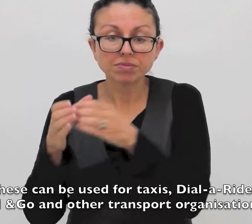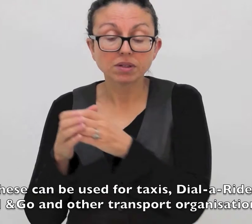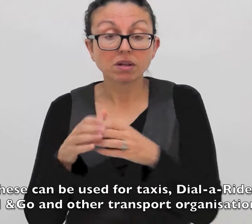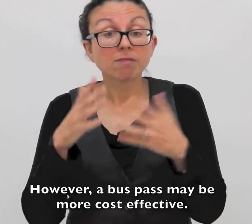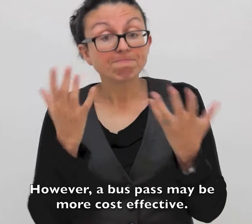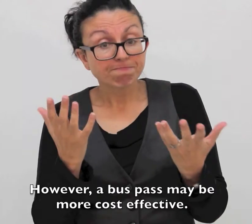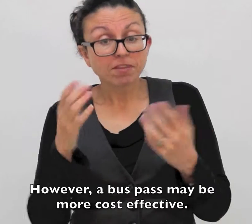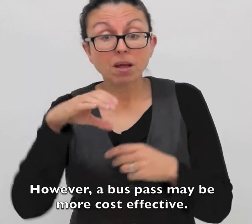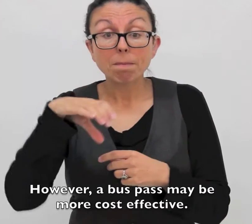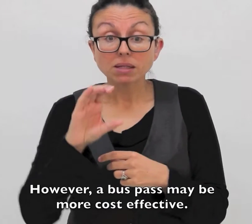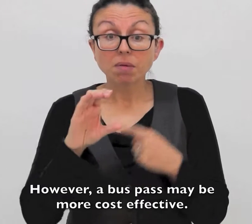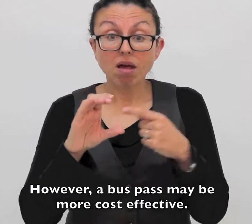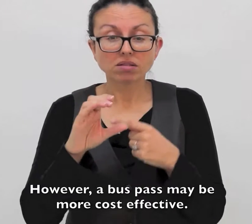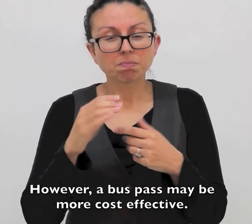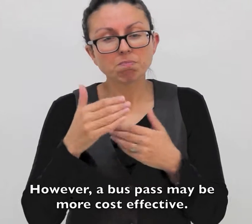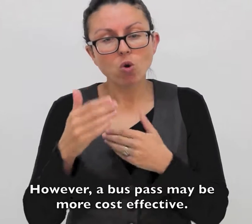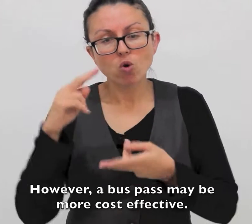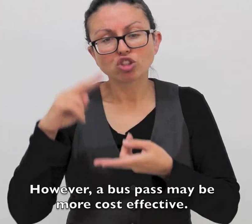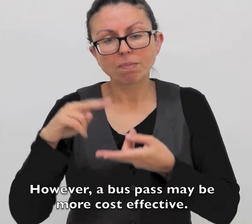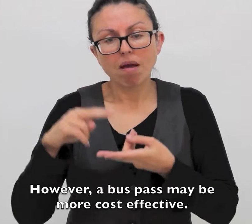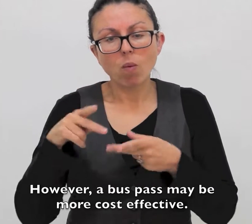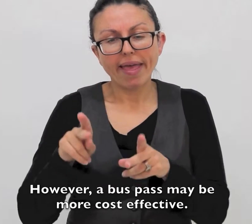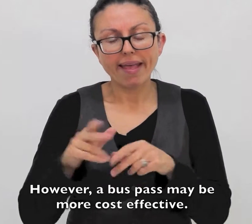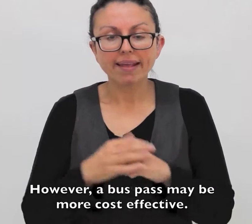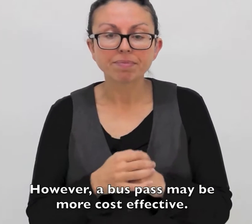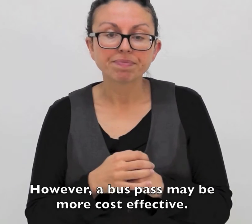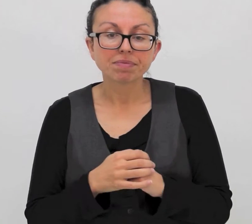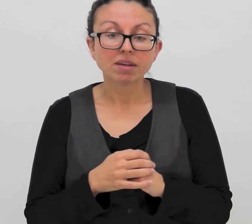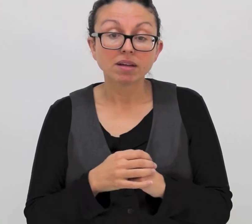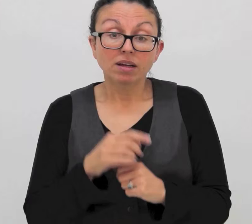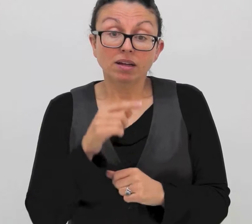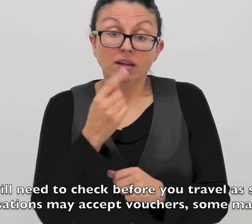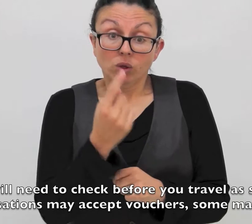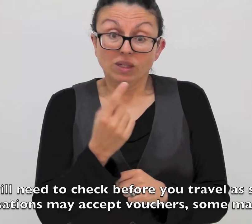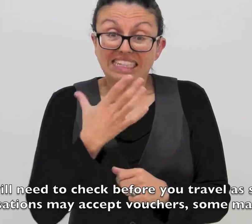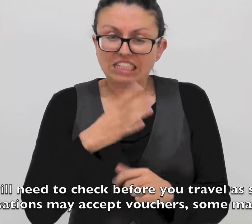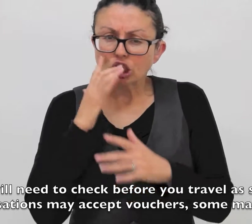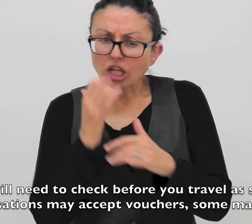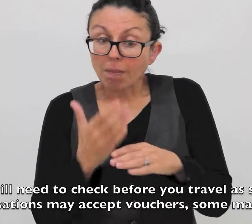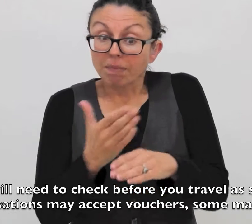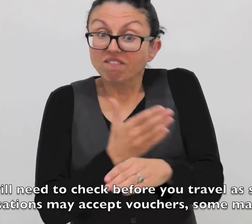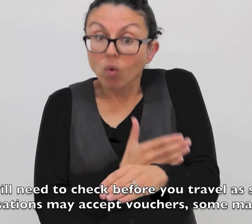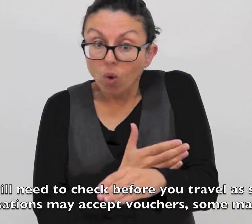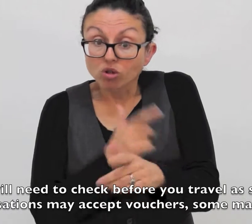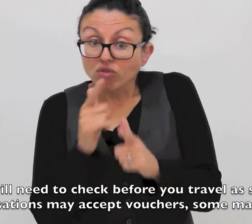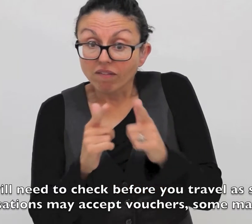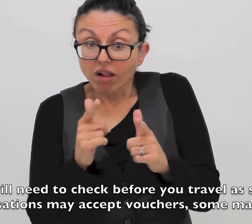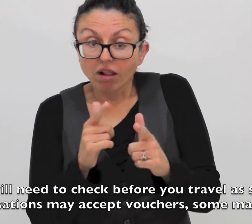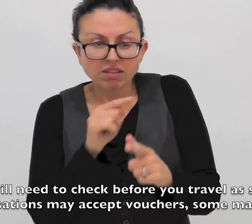transport organisations. However, a bus pass may be more cost effective. You will need to check before you